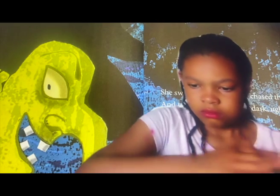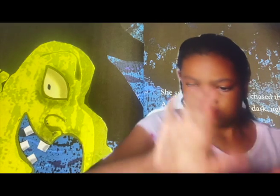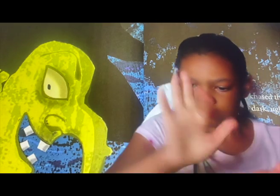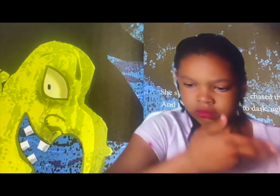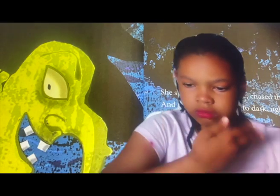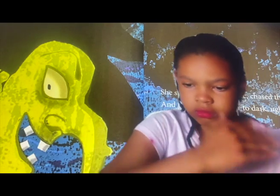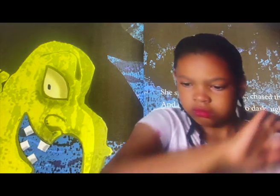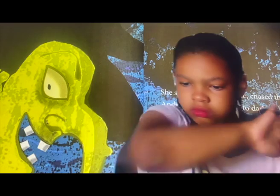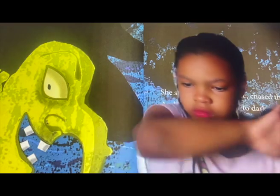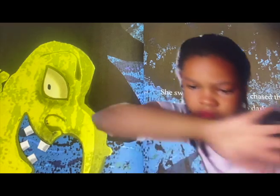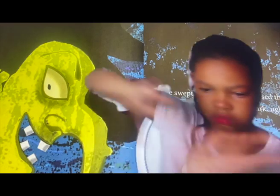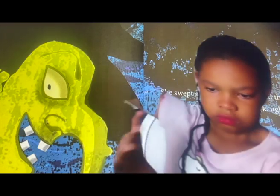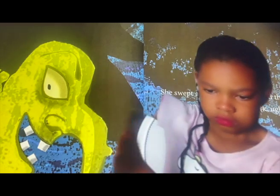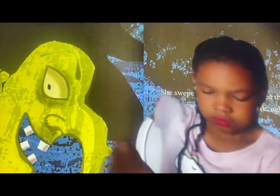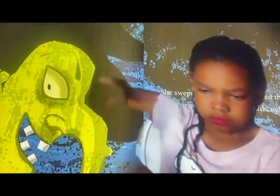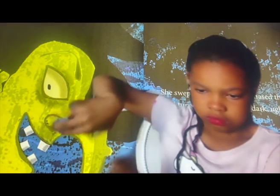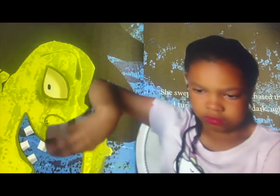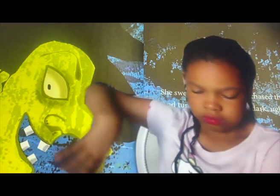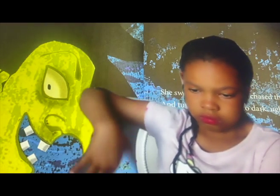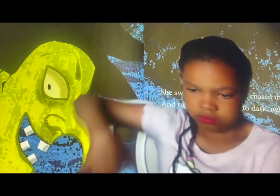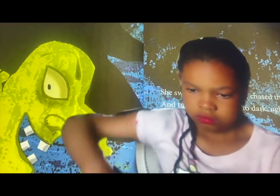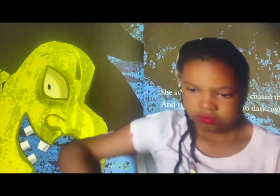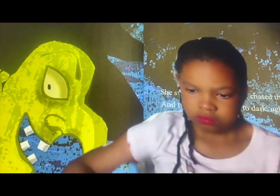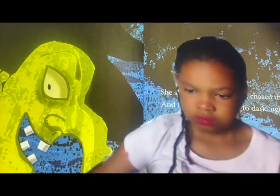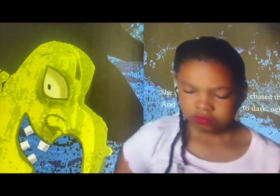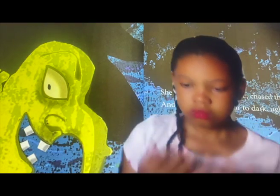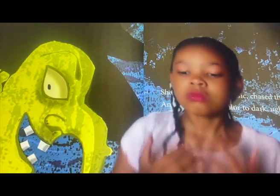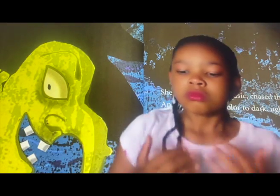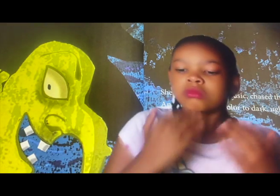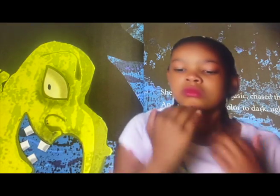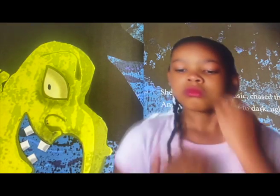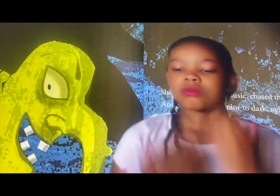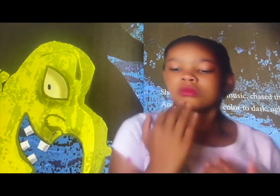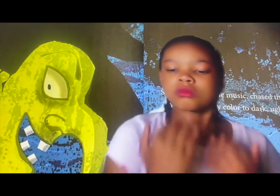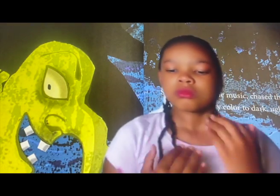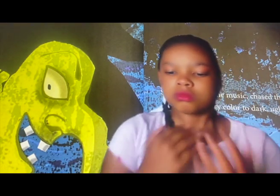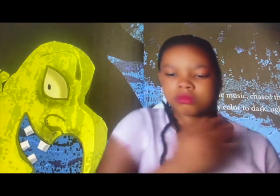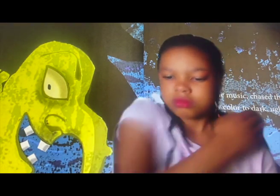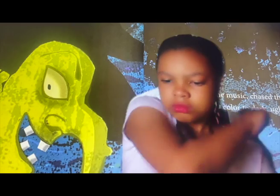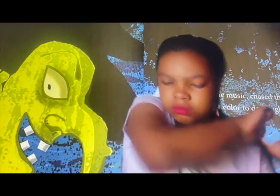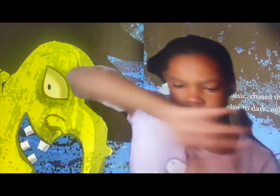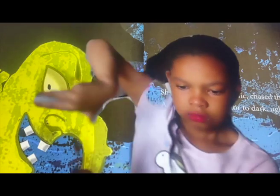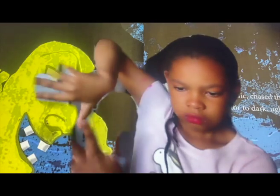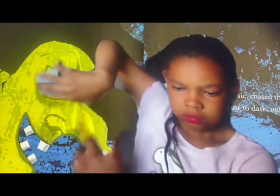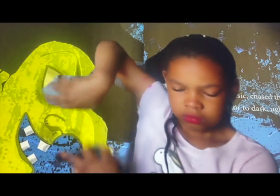She swept away the music, chased the laughter away, and turned every color to dark, ugly